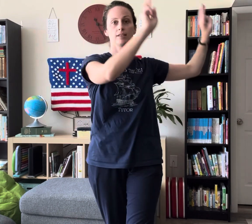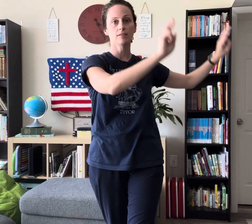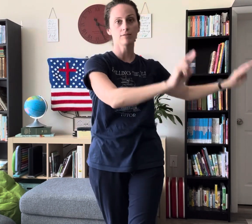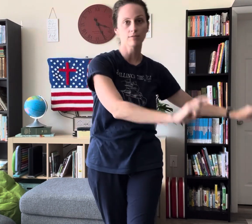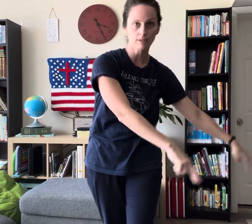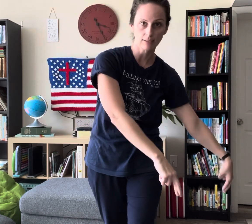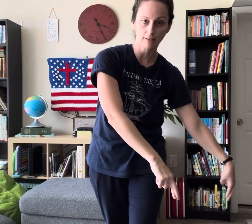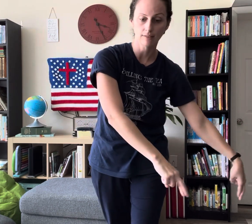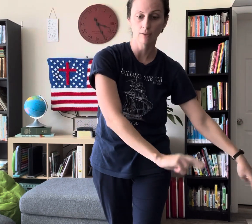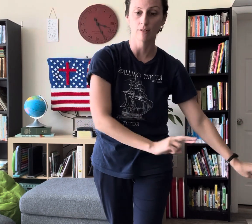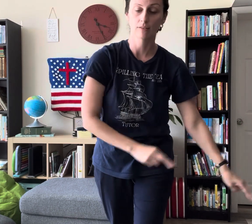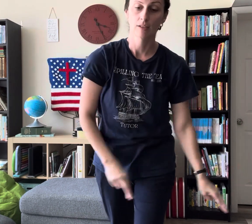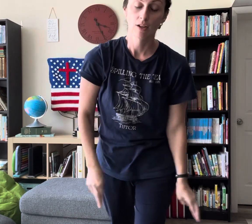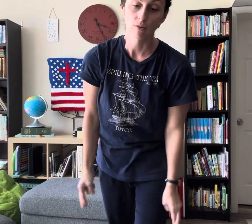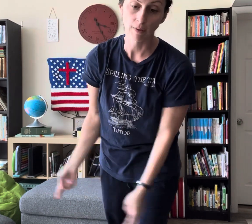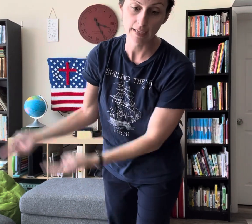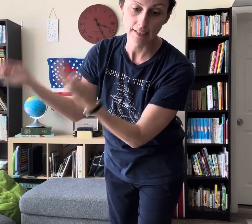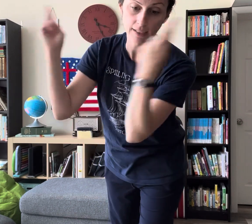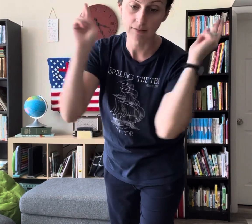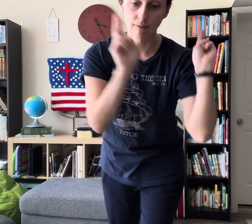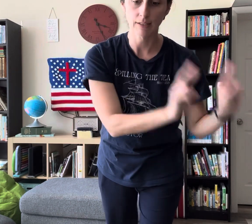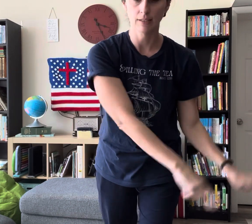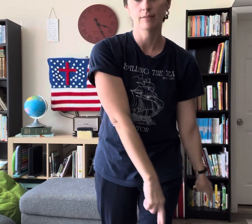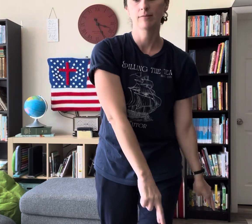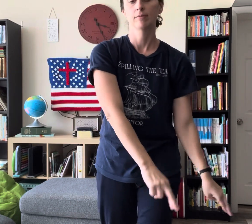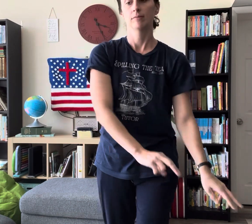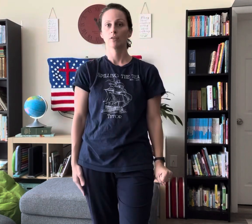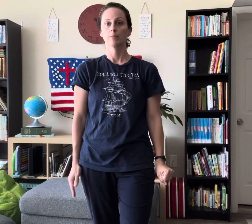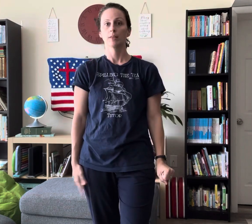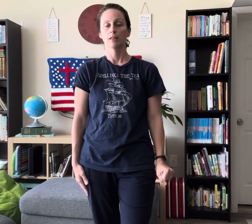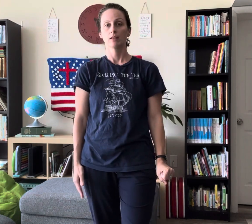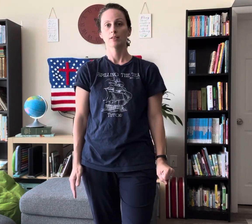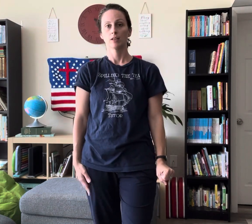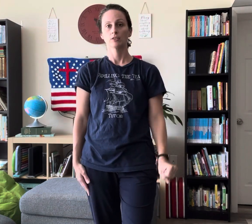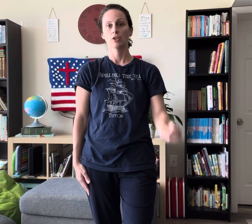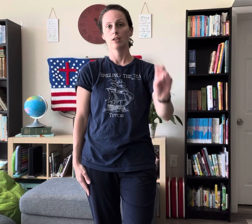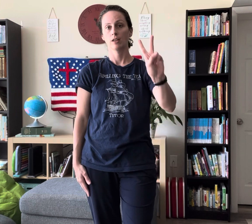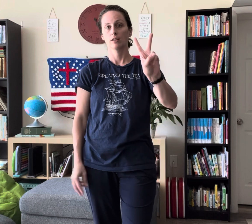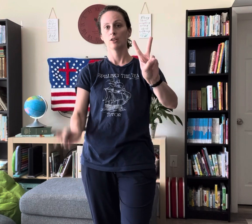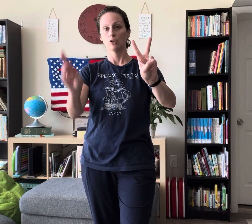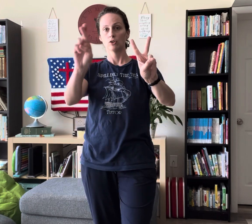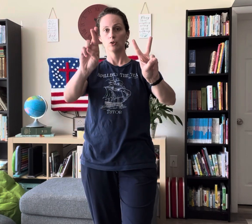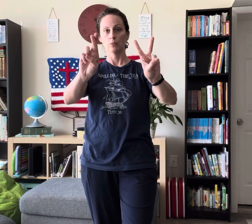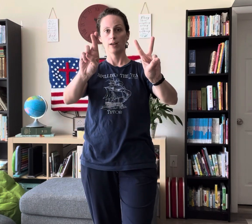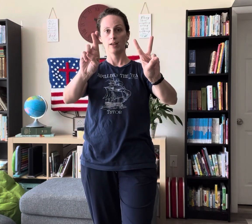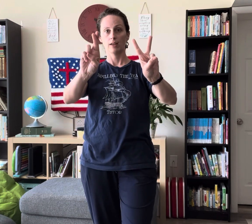Rising, risen, or raising, risen. Let's conjugate to